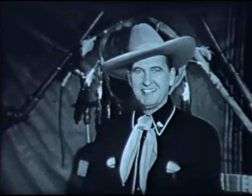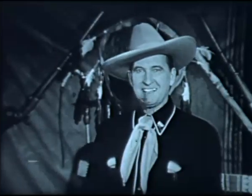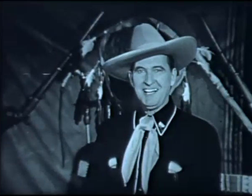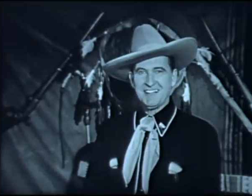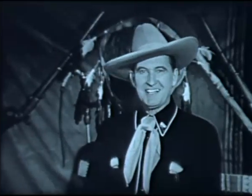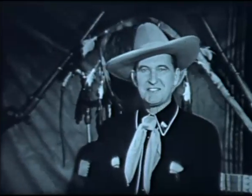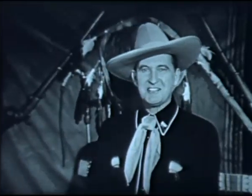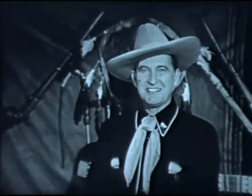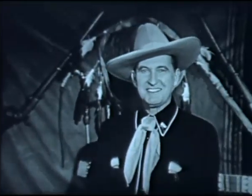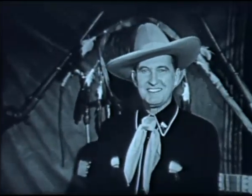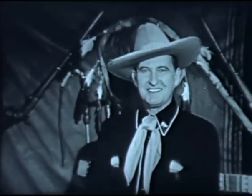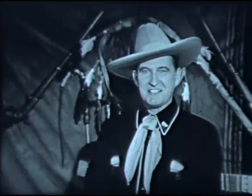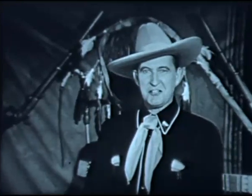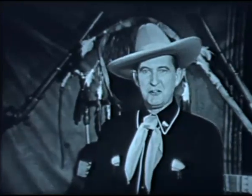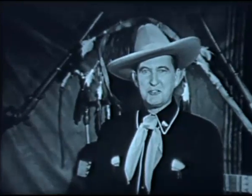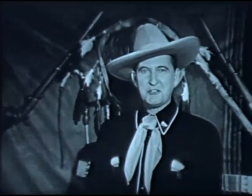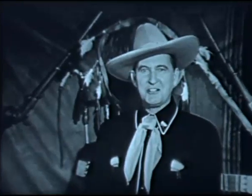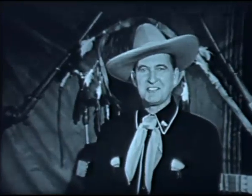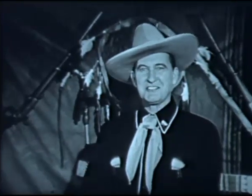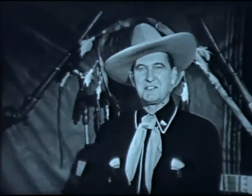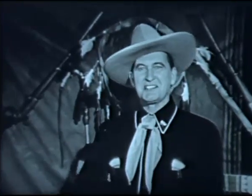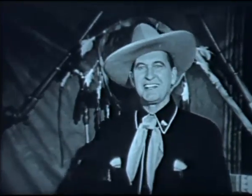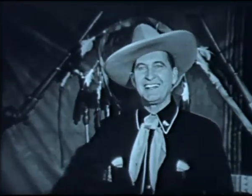Well, our next visit, as the old Sioux Indians would say,